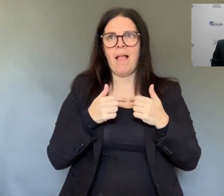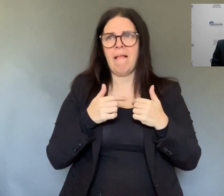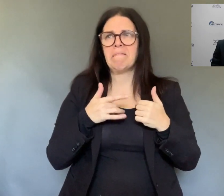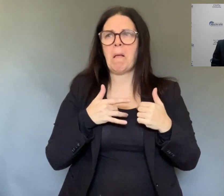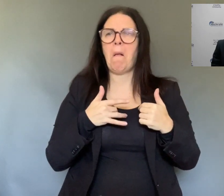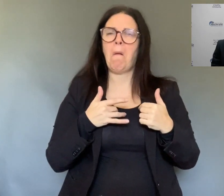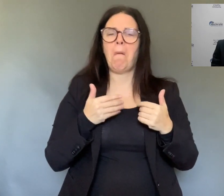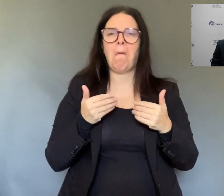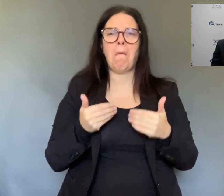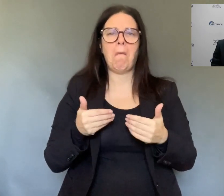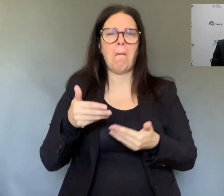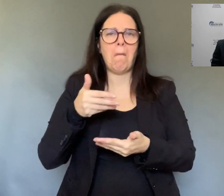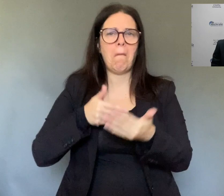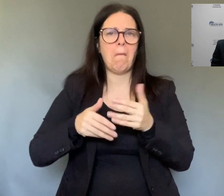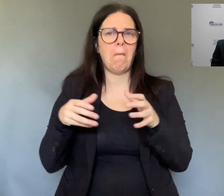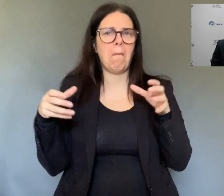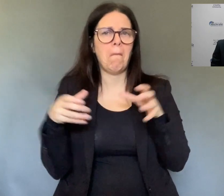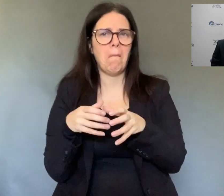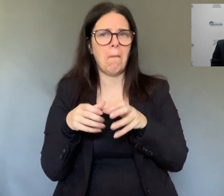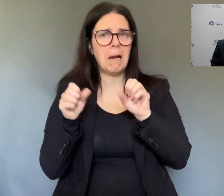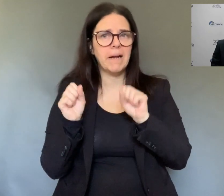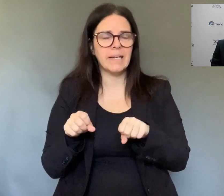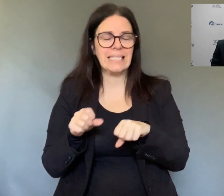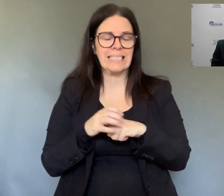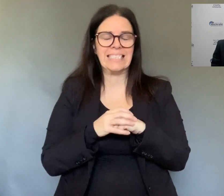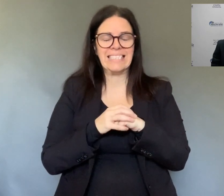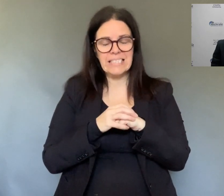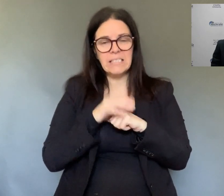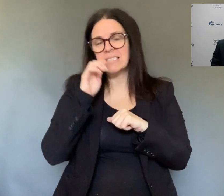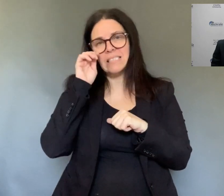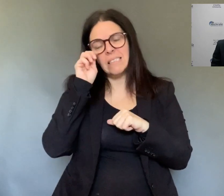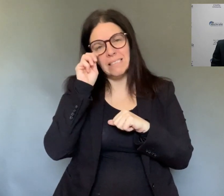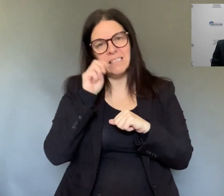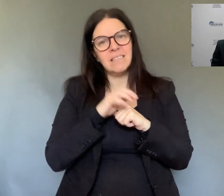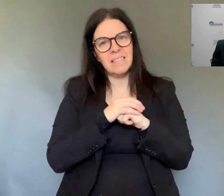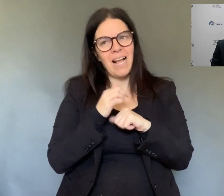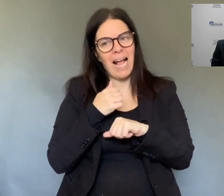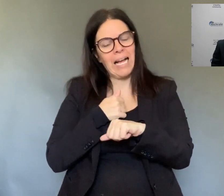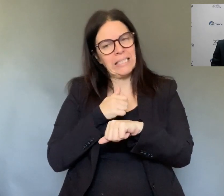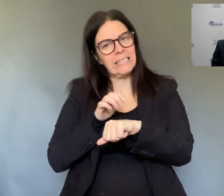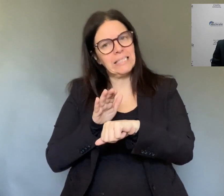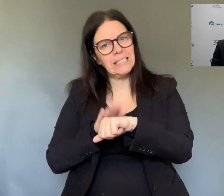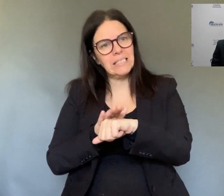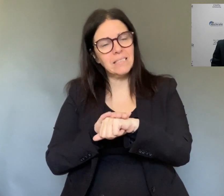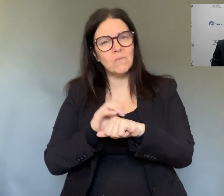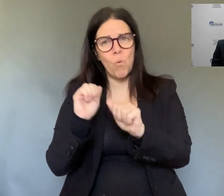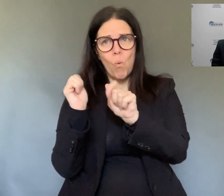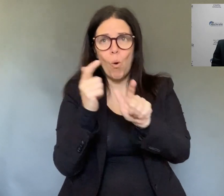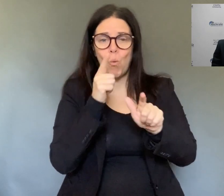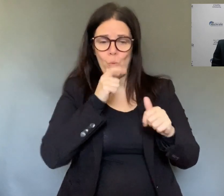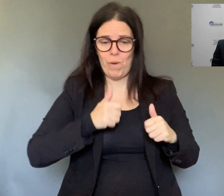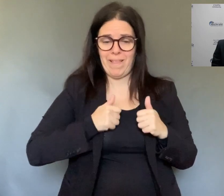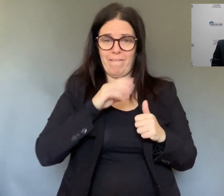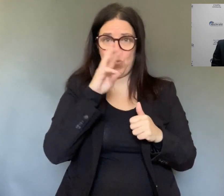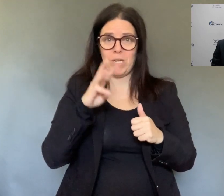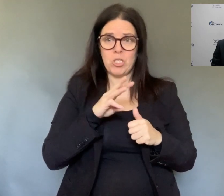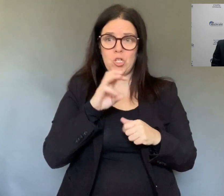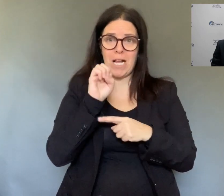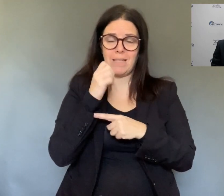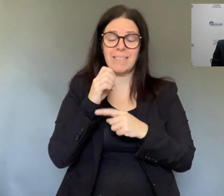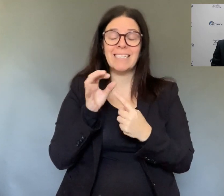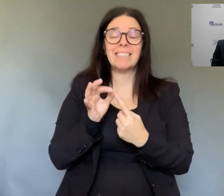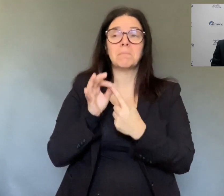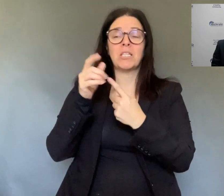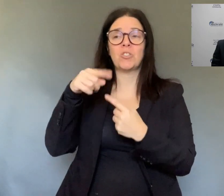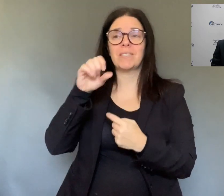together. I would like to urge caution to all the residents, and in particular our seniors, to continue to limit